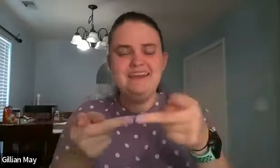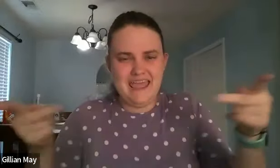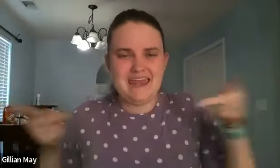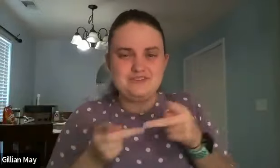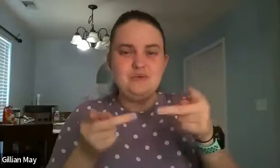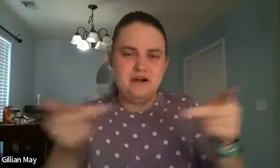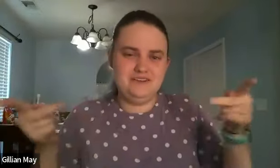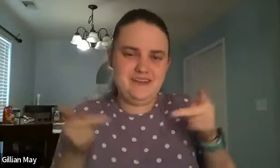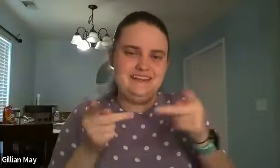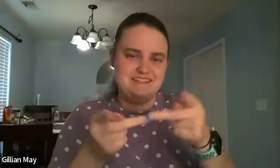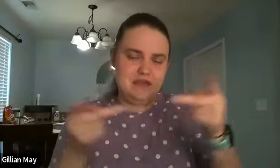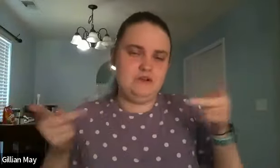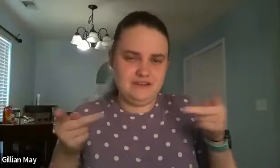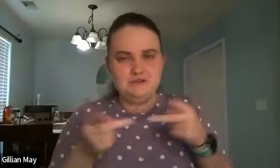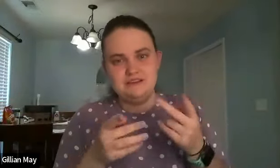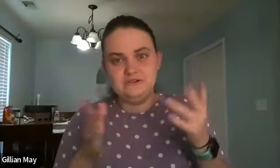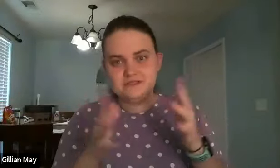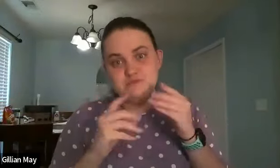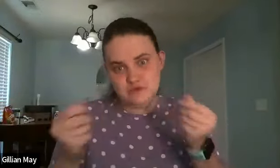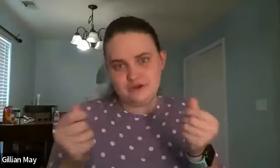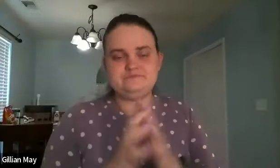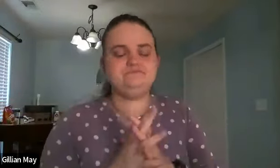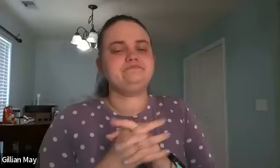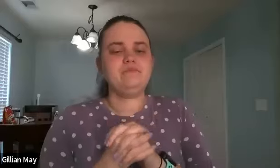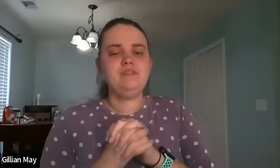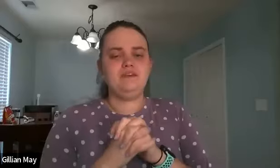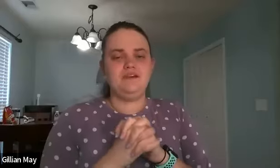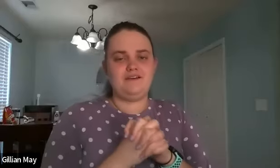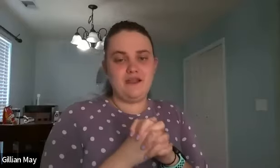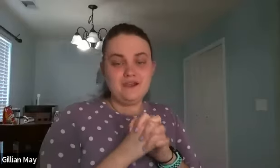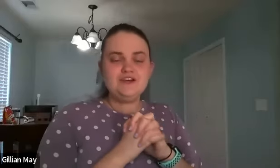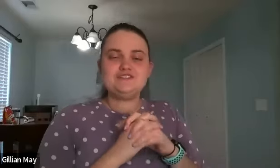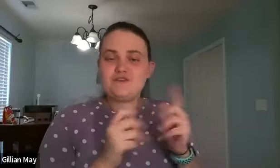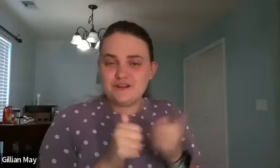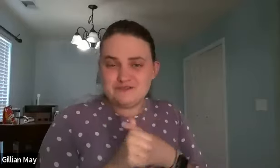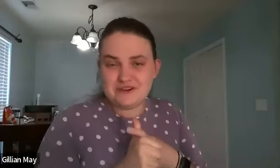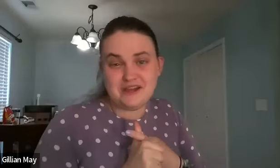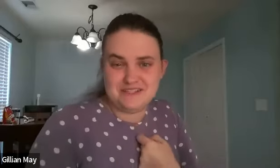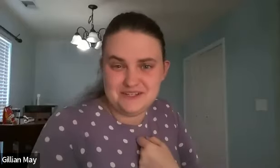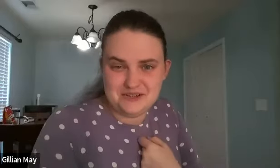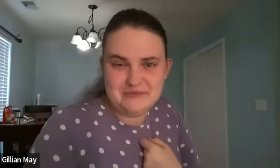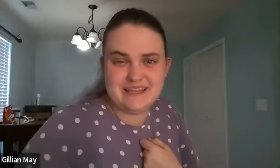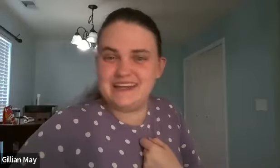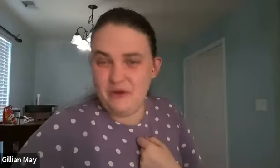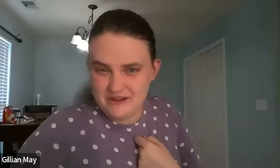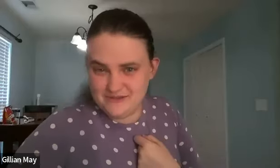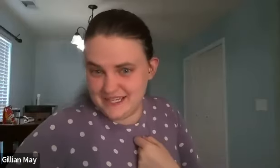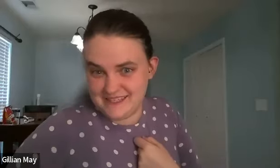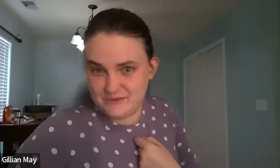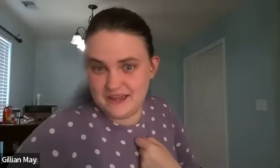And after a while, you kind of get to that where you can do it a little smoother. All right. So the first one we're going to do, because I always forget this one